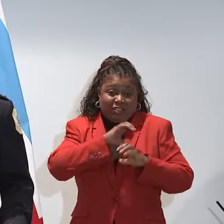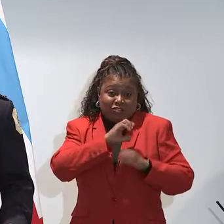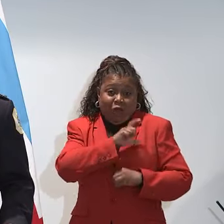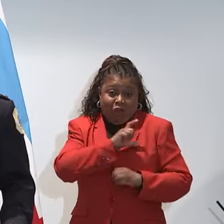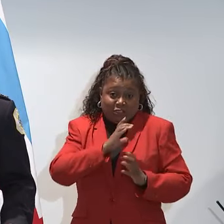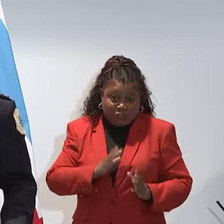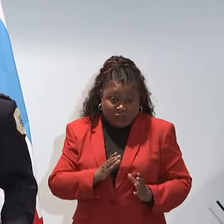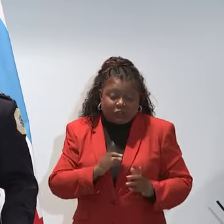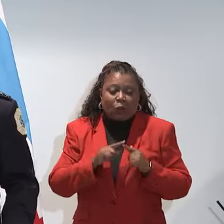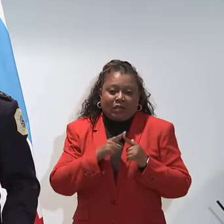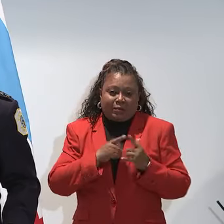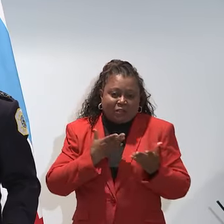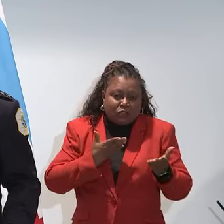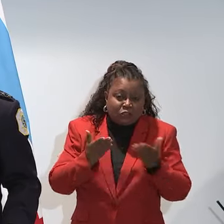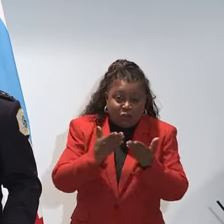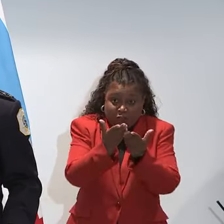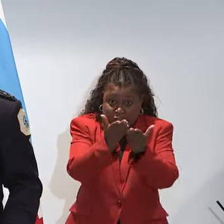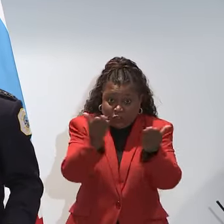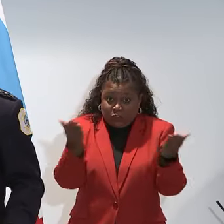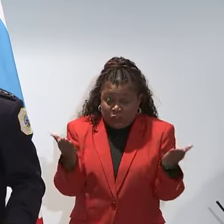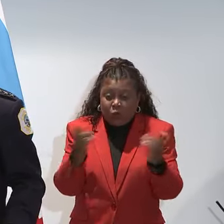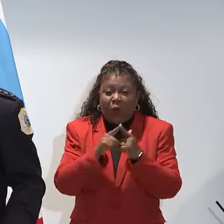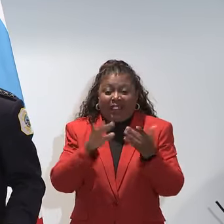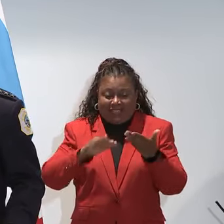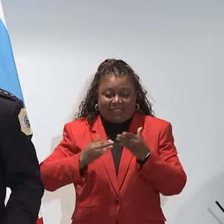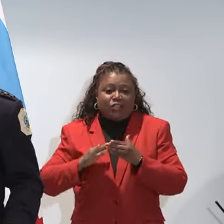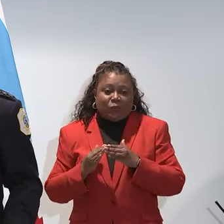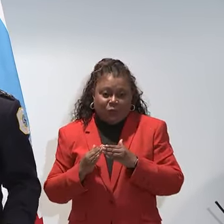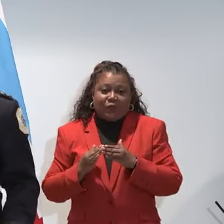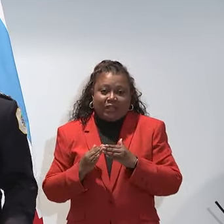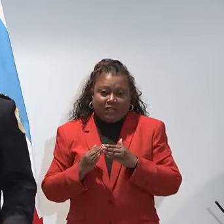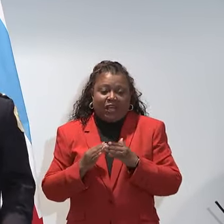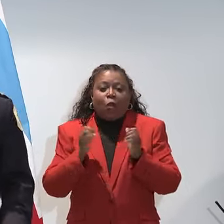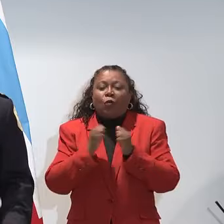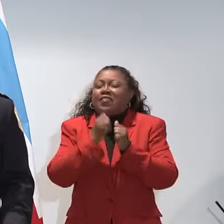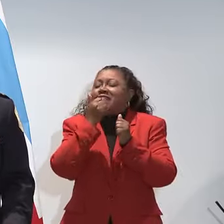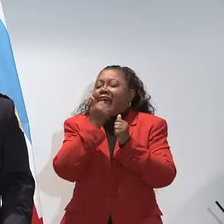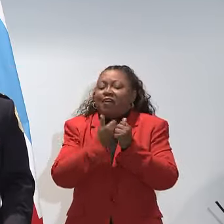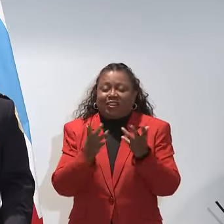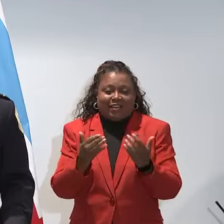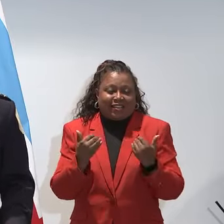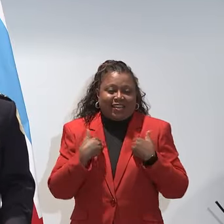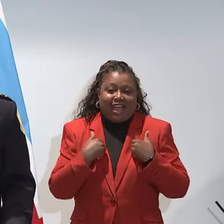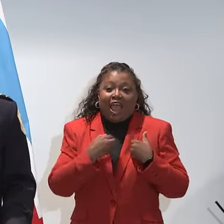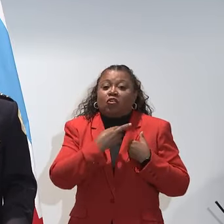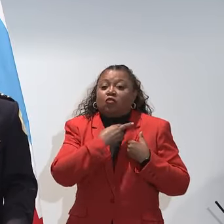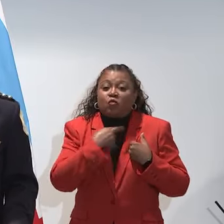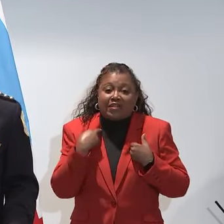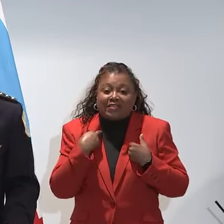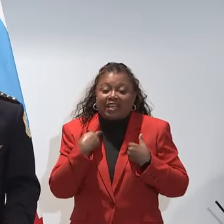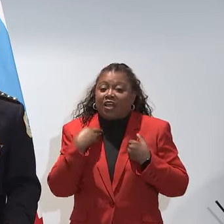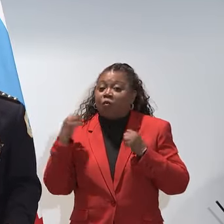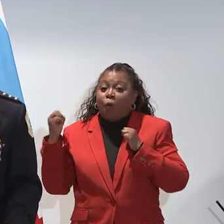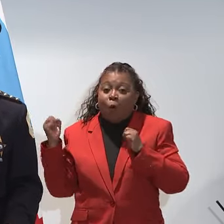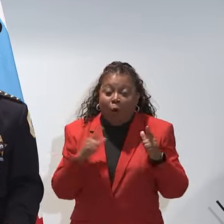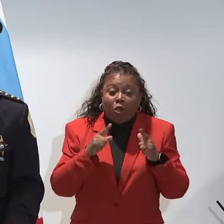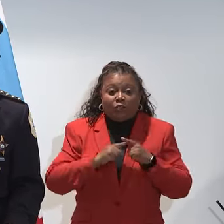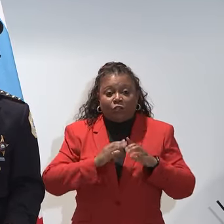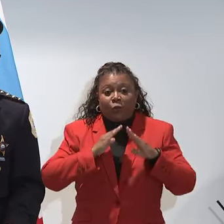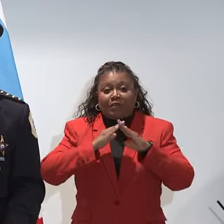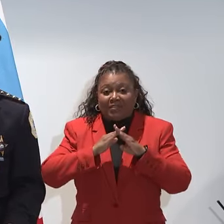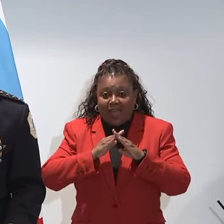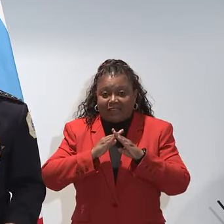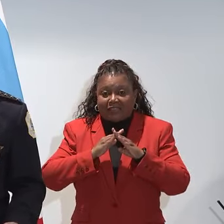officers will be serving you and this community with everything they have, risking all to protect